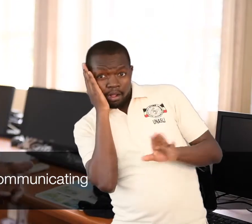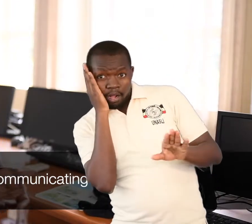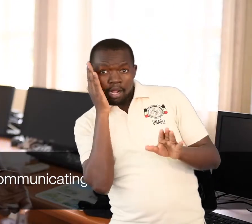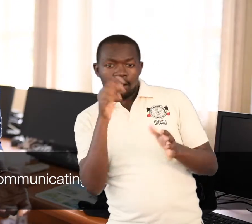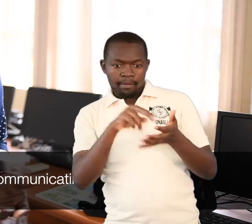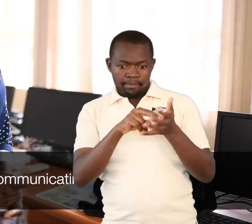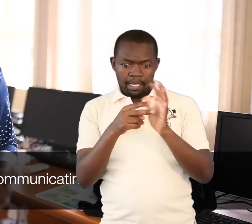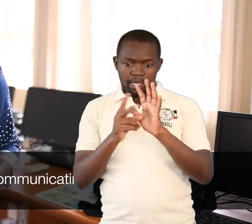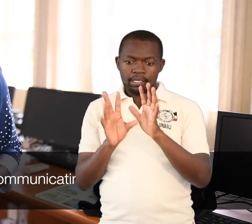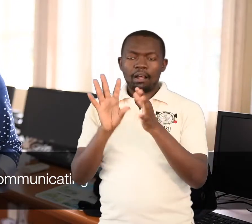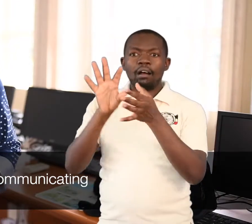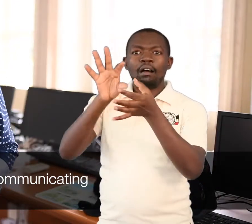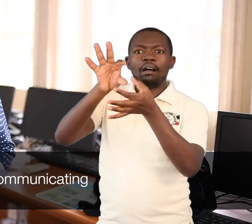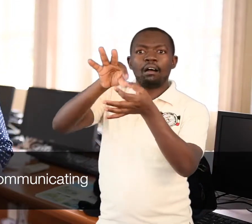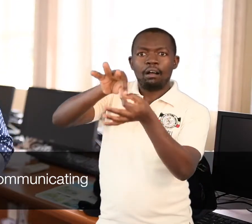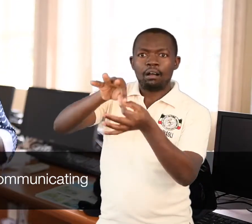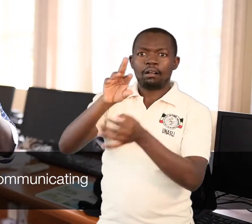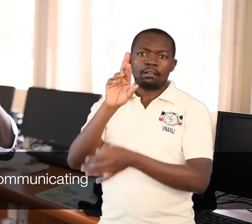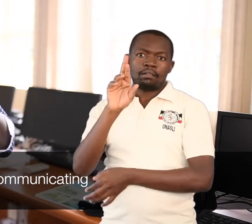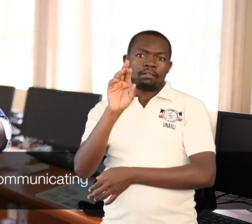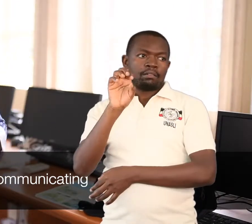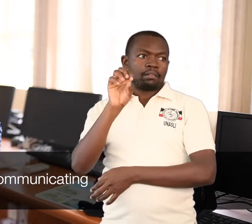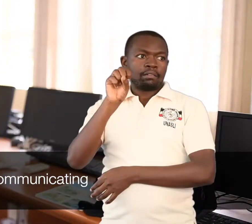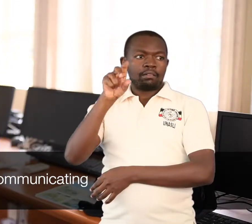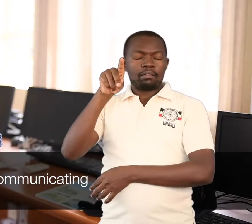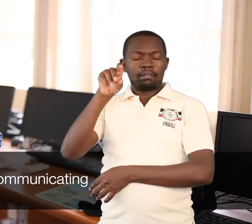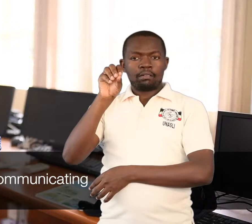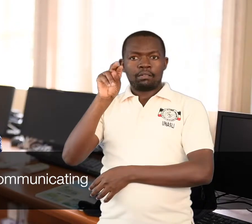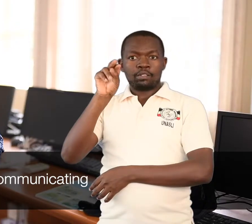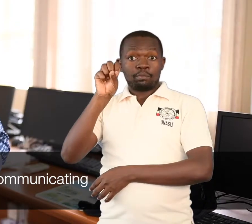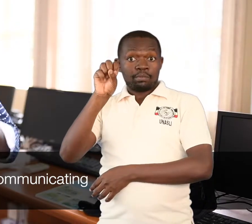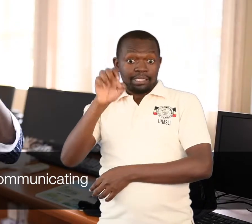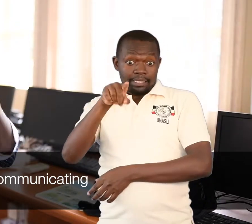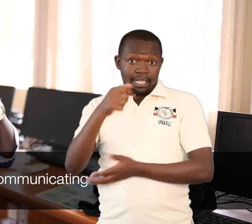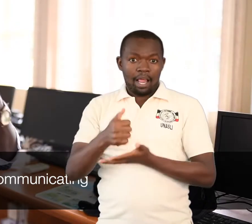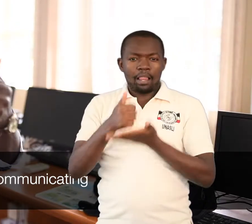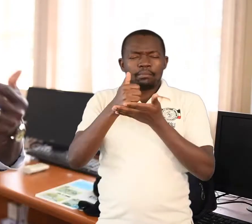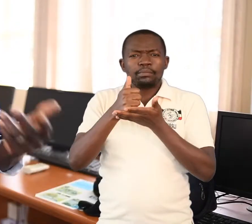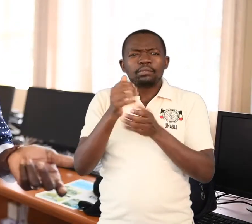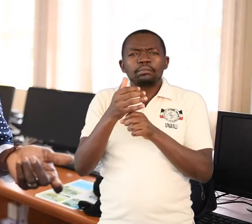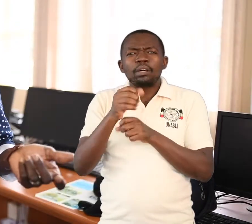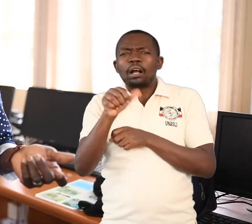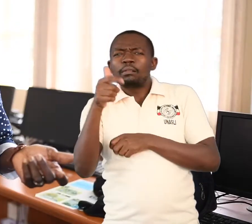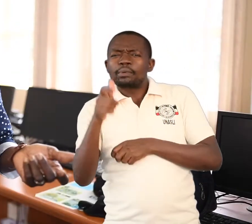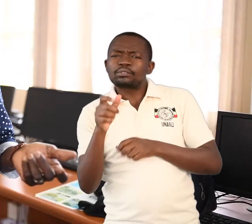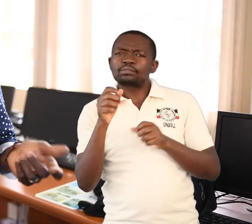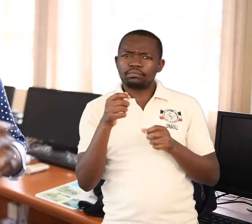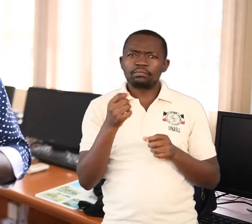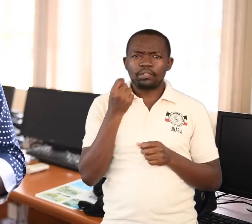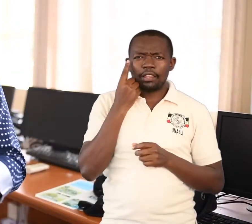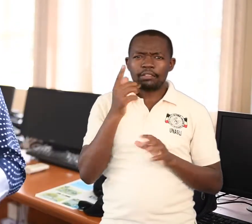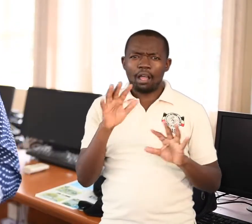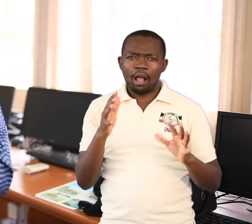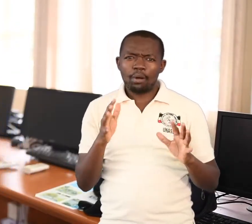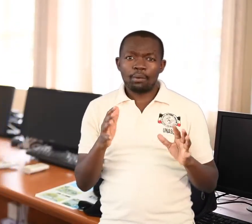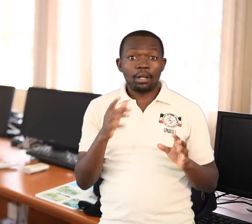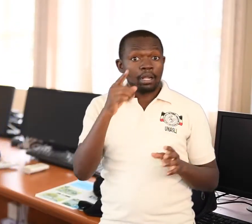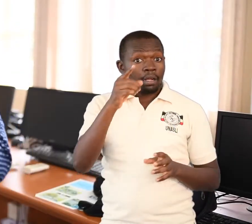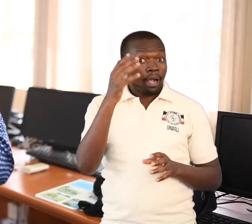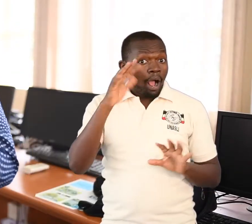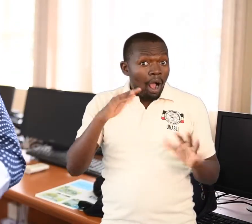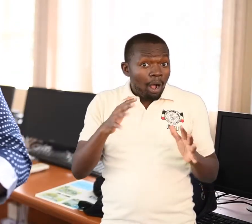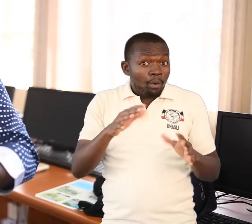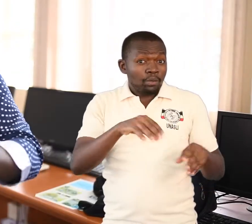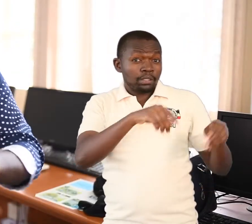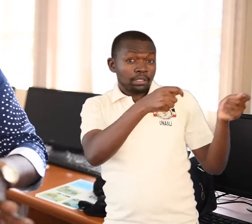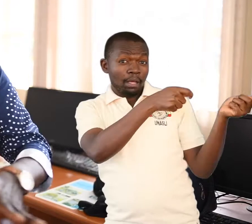that response, in a way, will make one understand what you are trying to communicate. That yes, the way the blanket